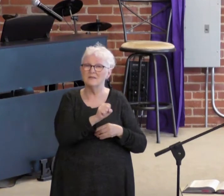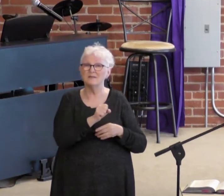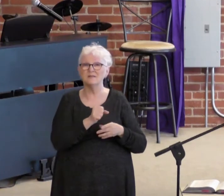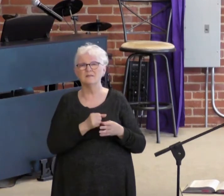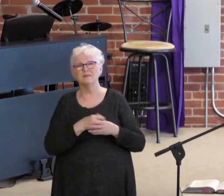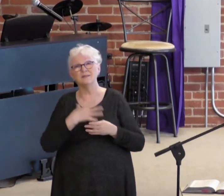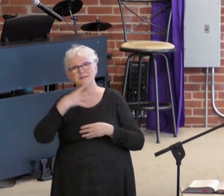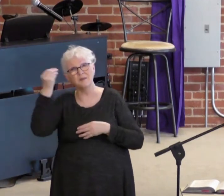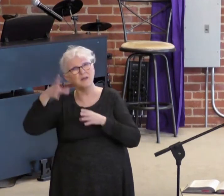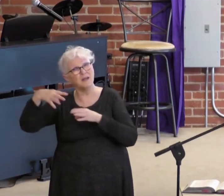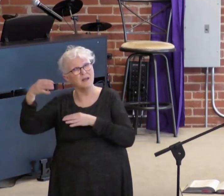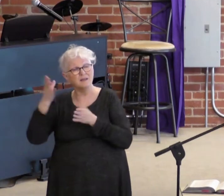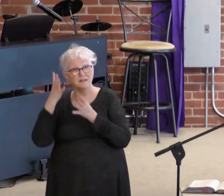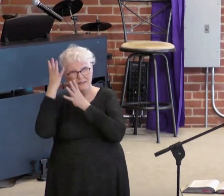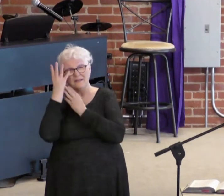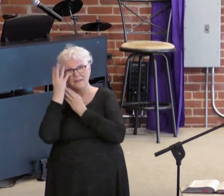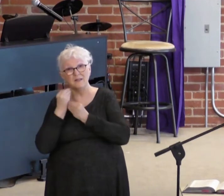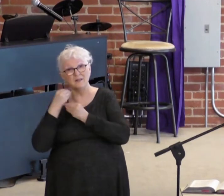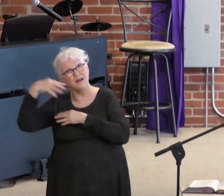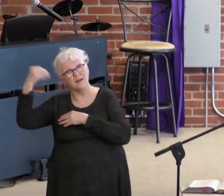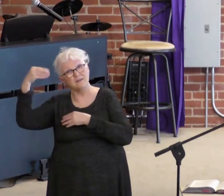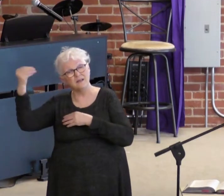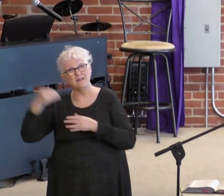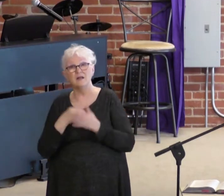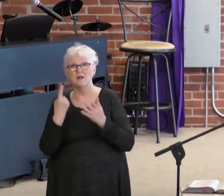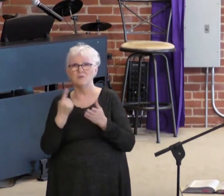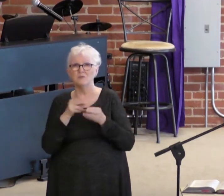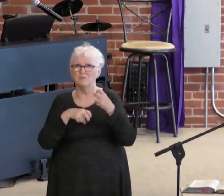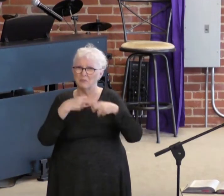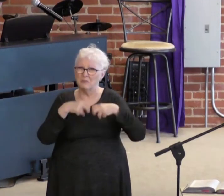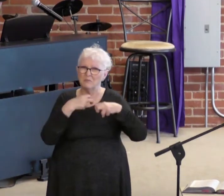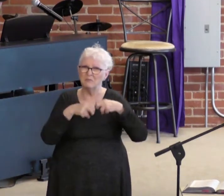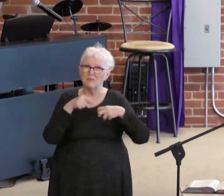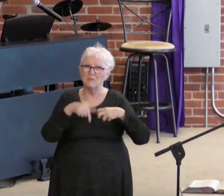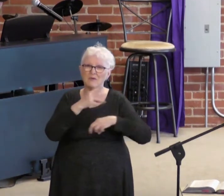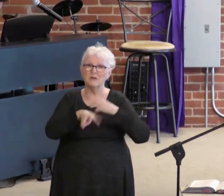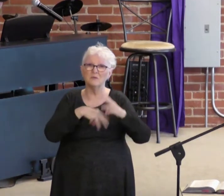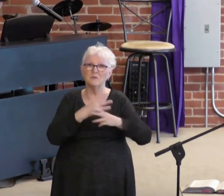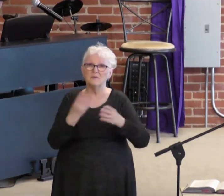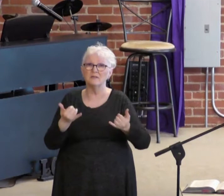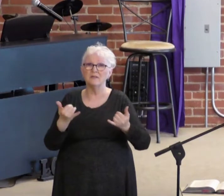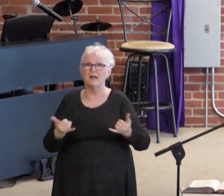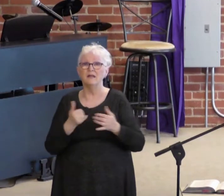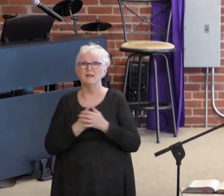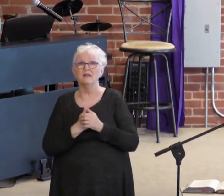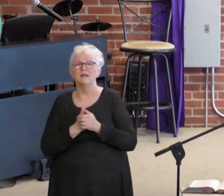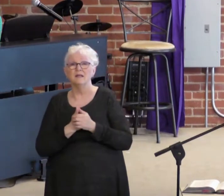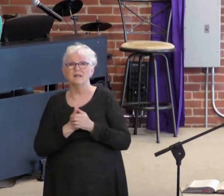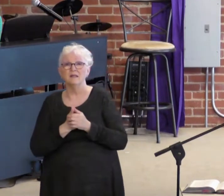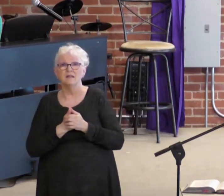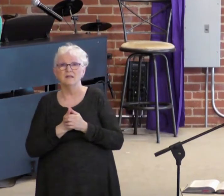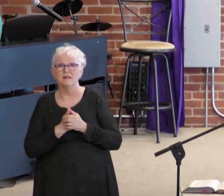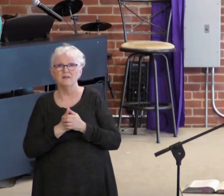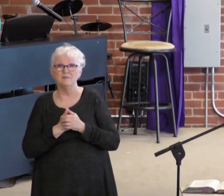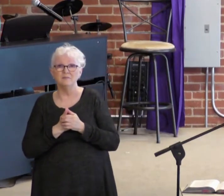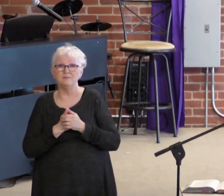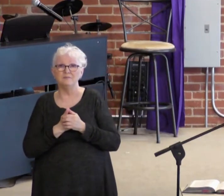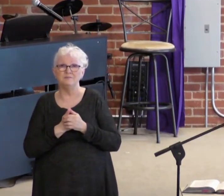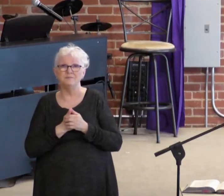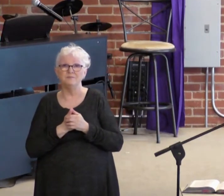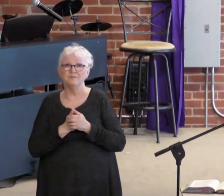outside. And one problem that we have in our world today is the lack of sustainable,